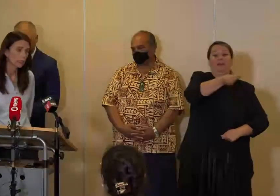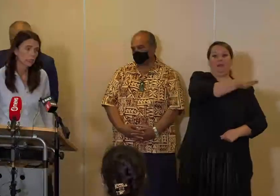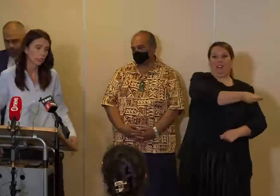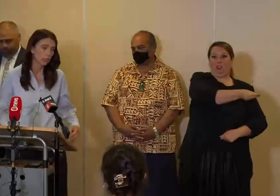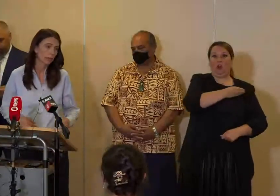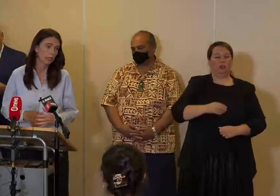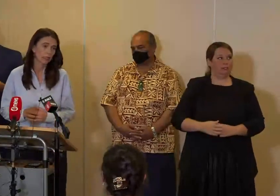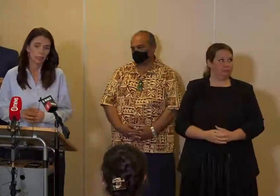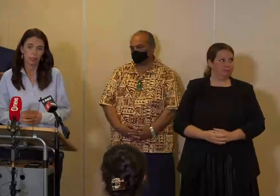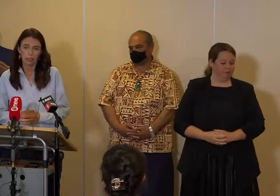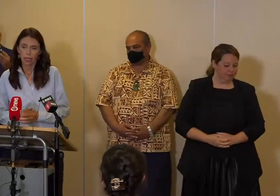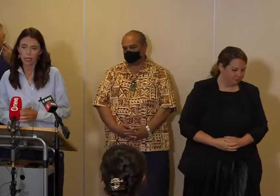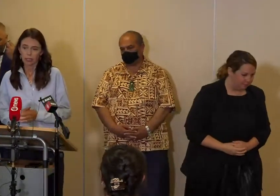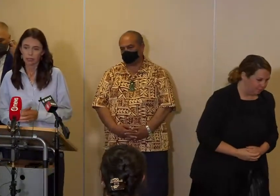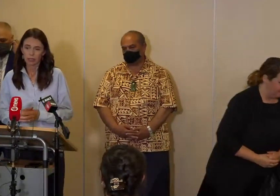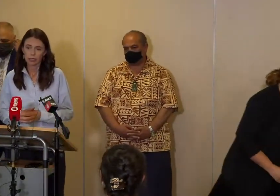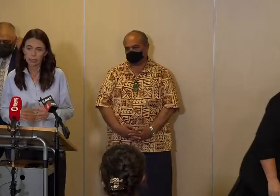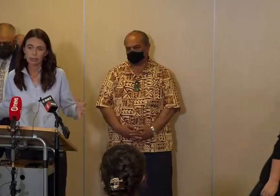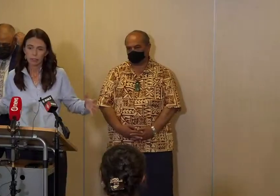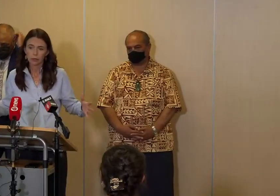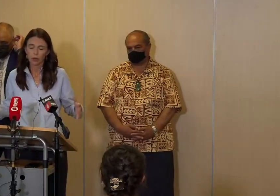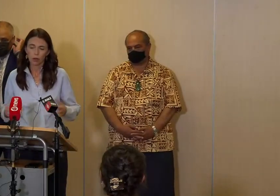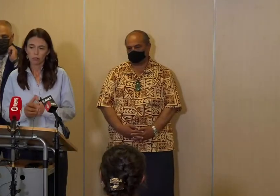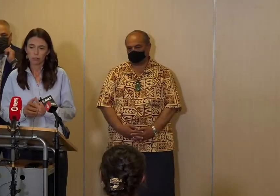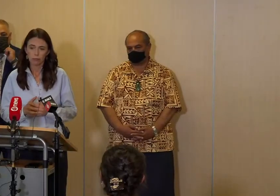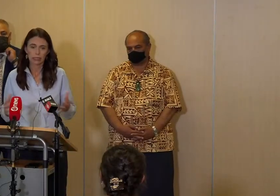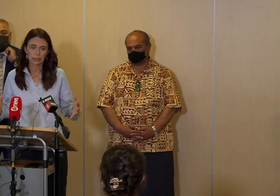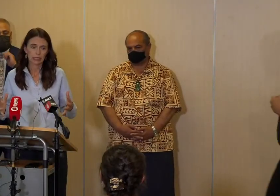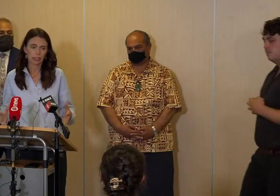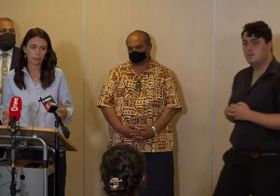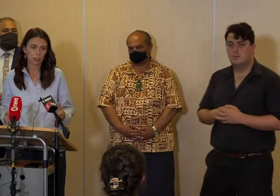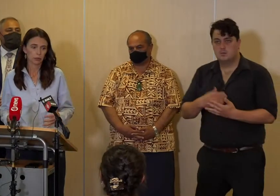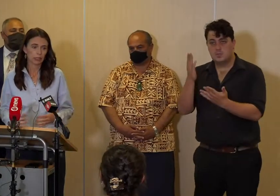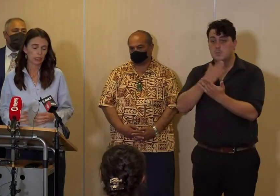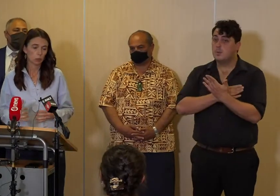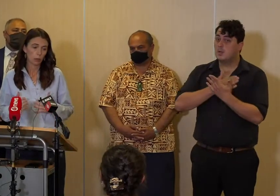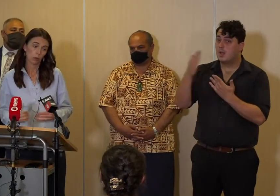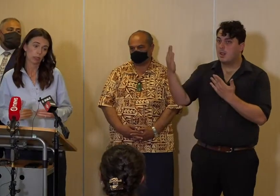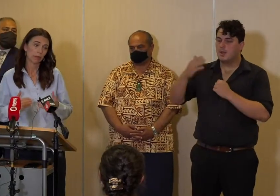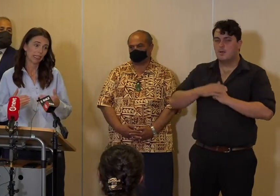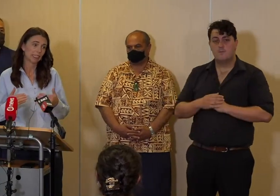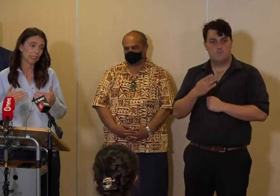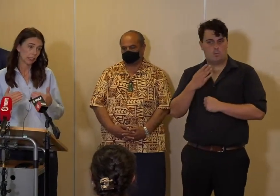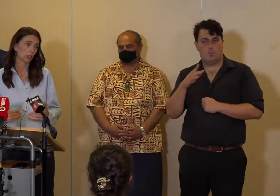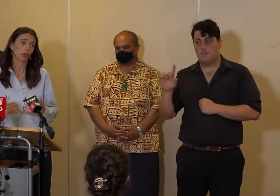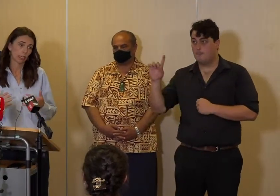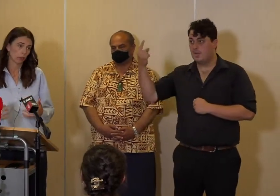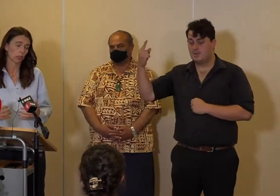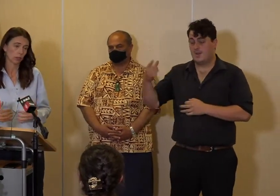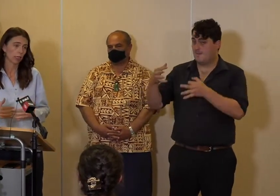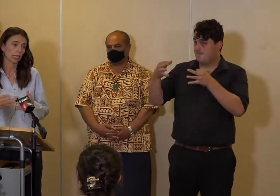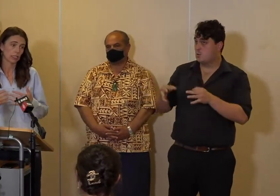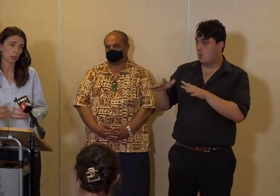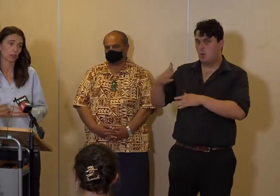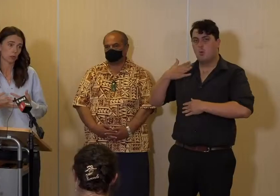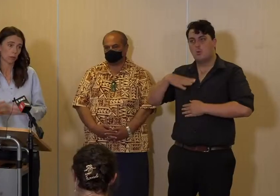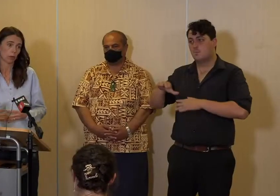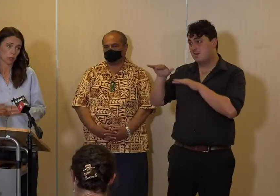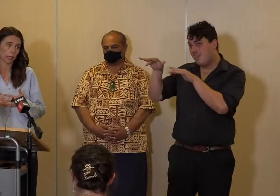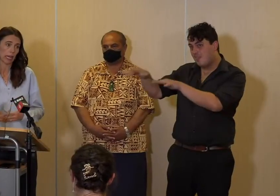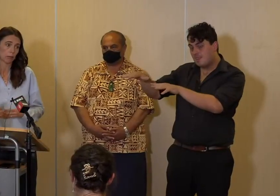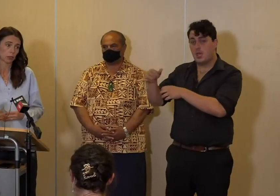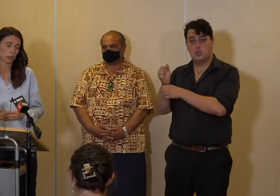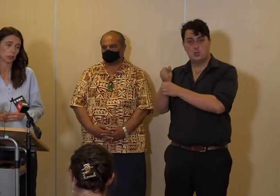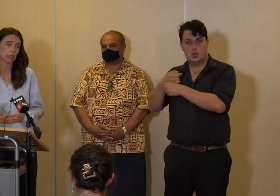be really clear, I mean, the clear view of ministers and officials is we want to be in Tonga and on the ground as soon as